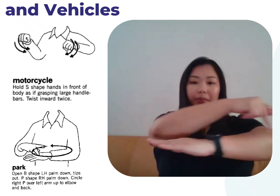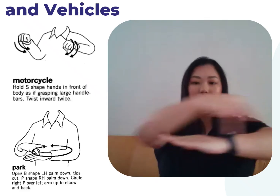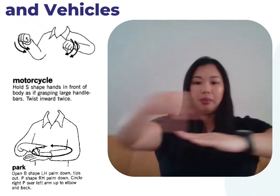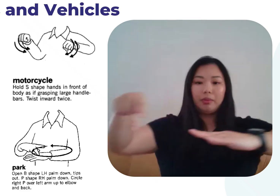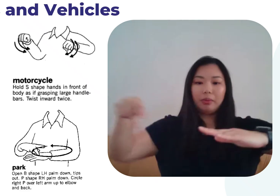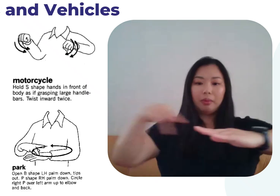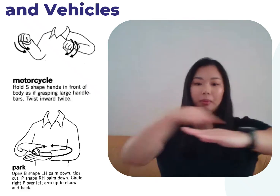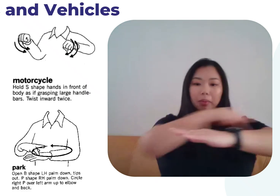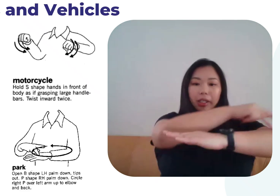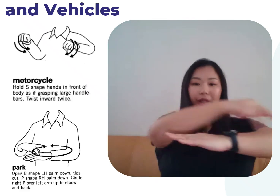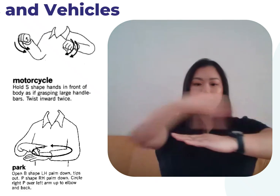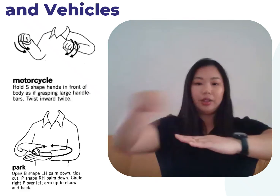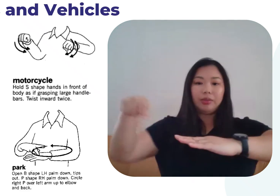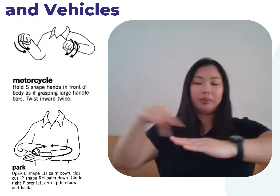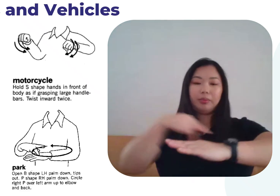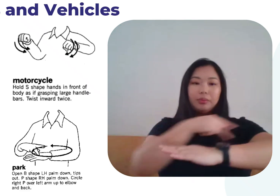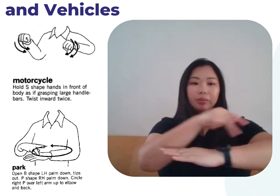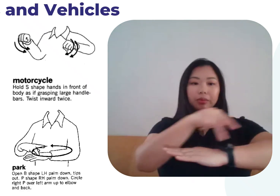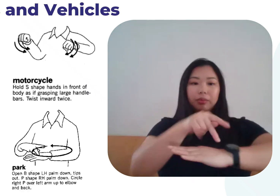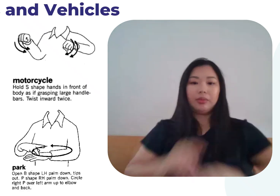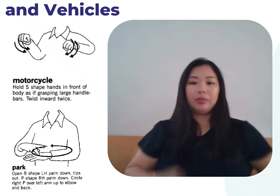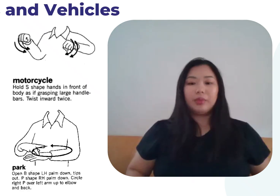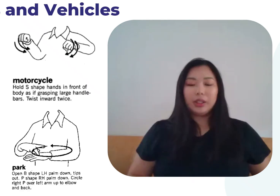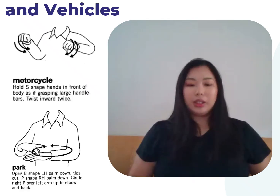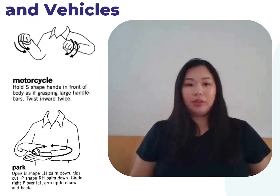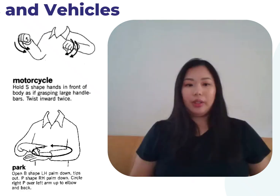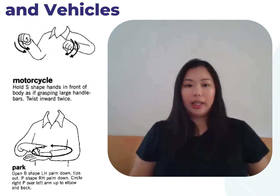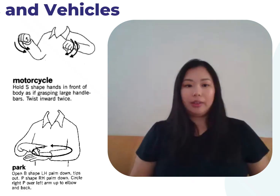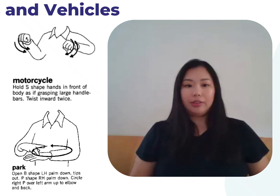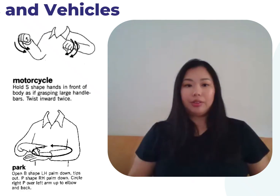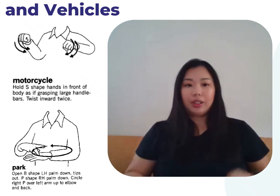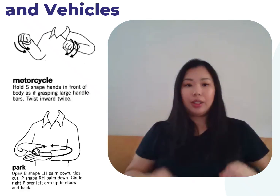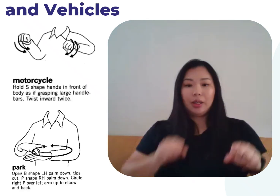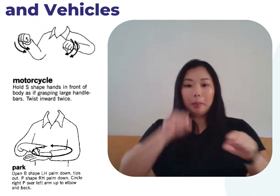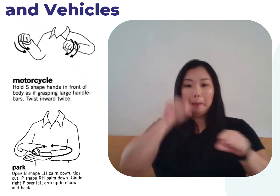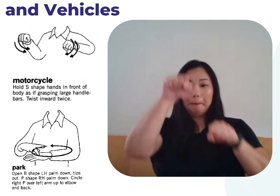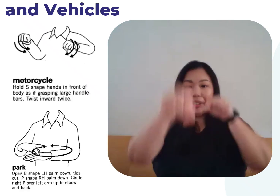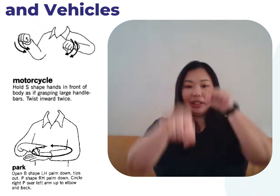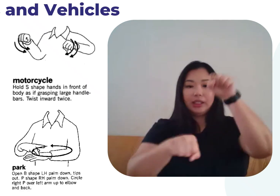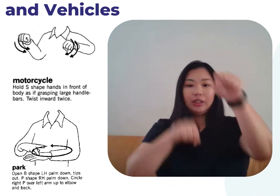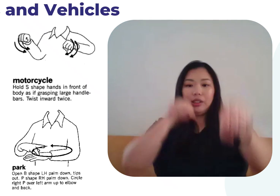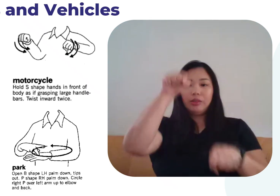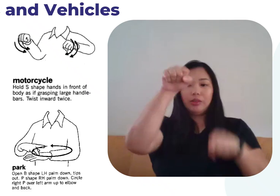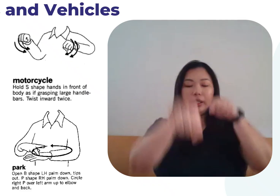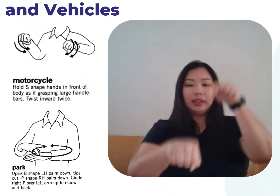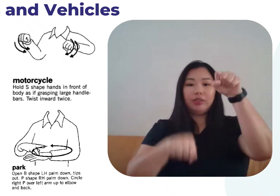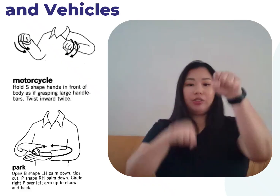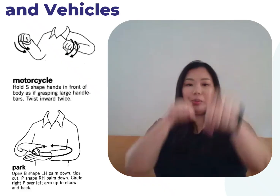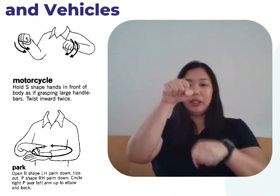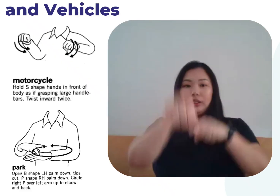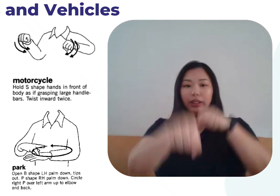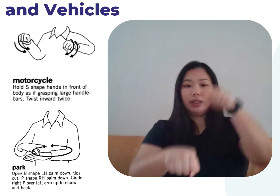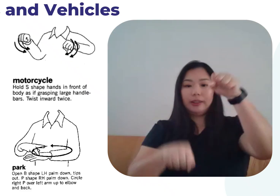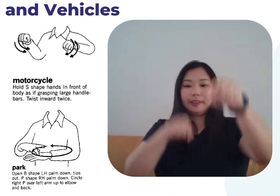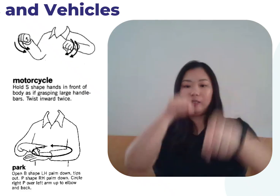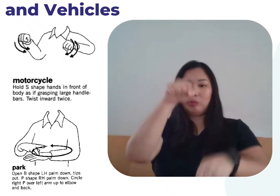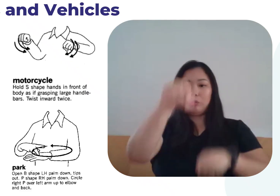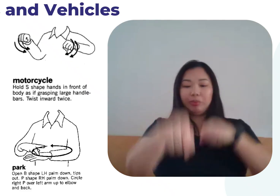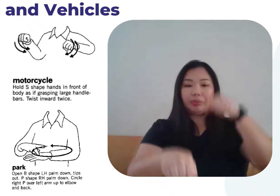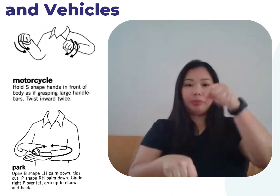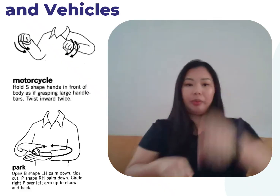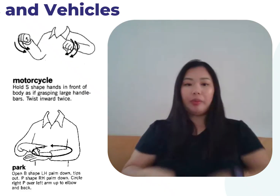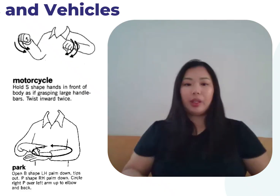arm. Park. So we have bicycle, as if you're pedaling.